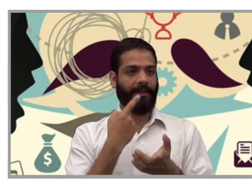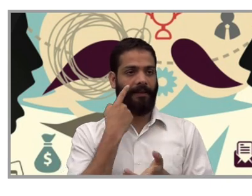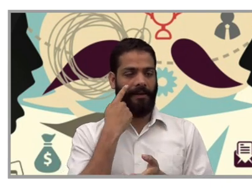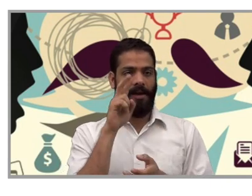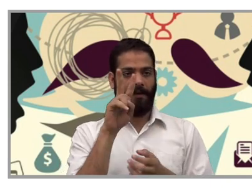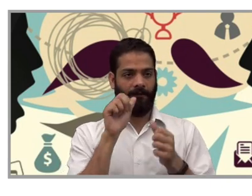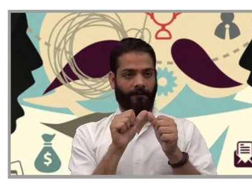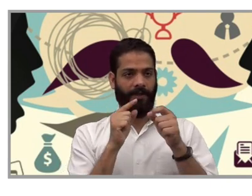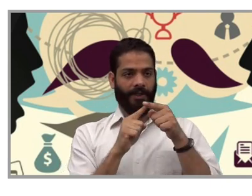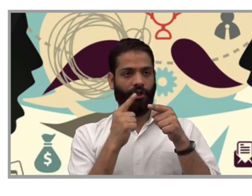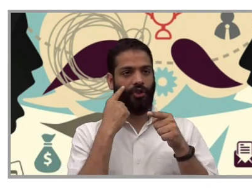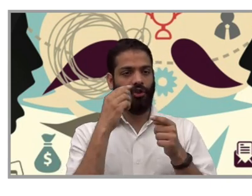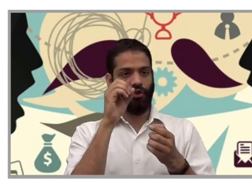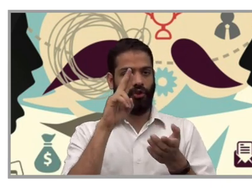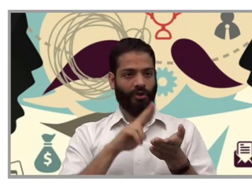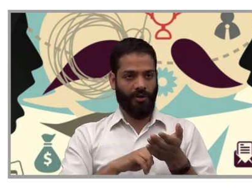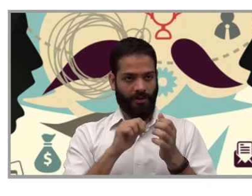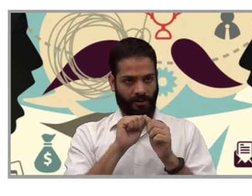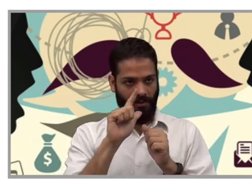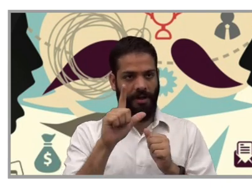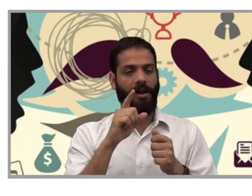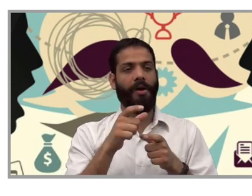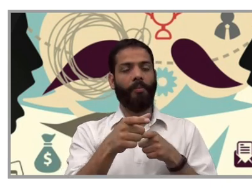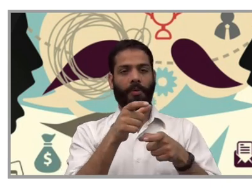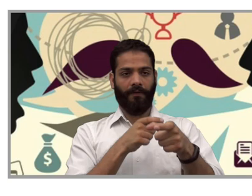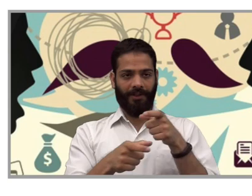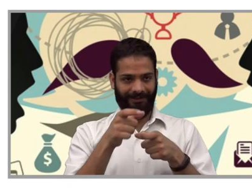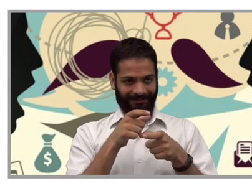Next we are going to talk about derivational morphology.